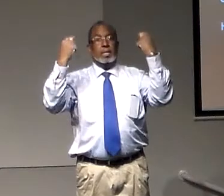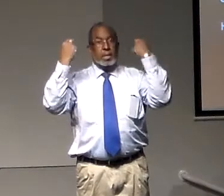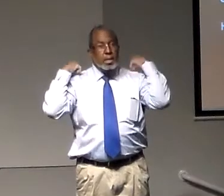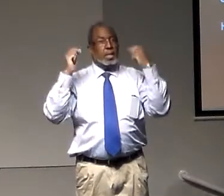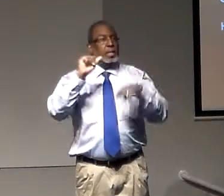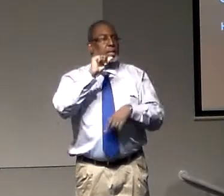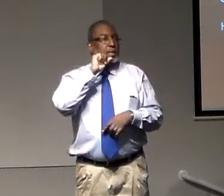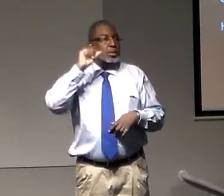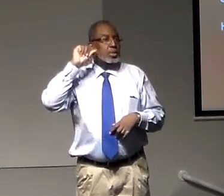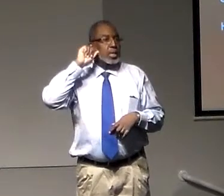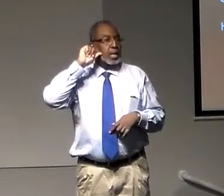yesterday.